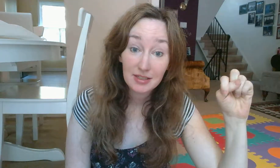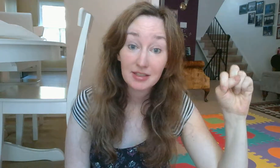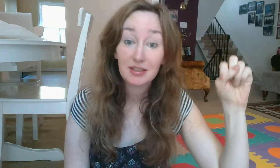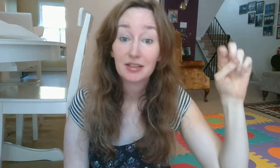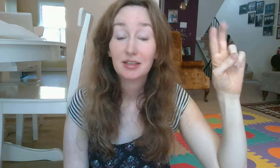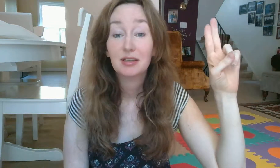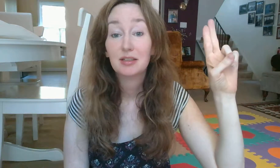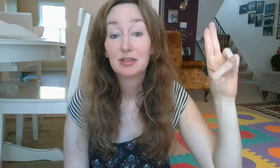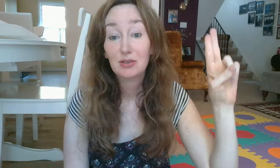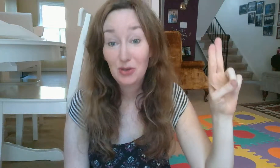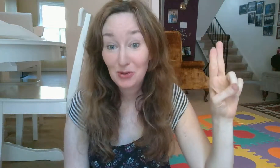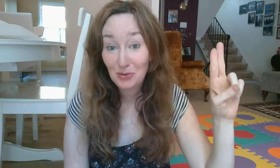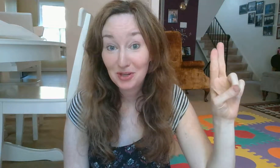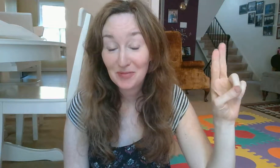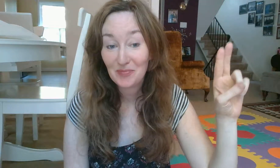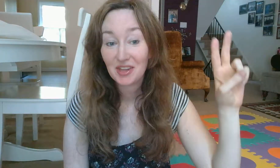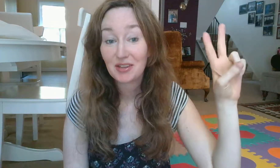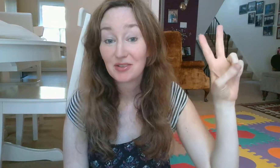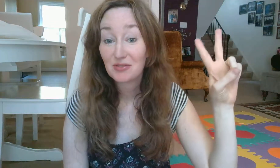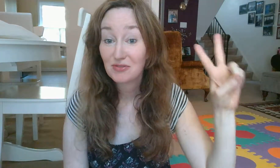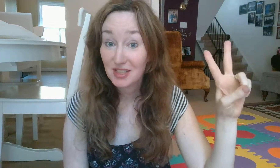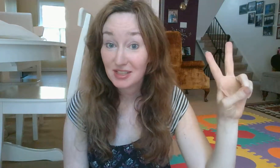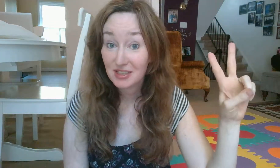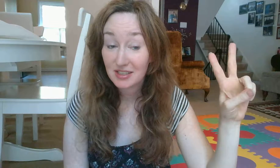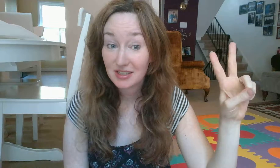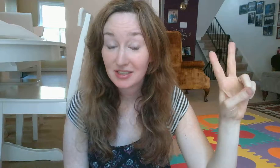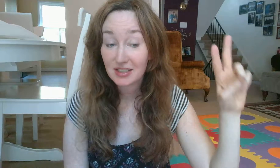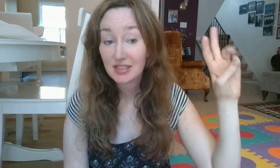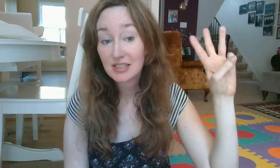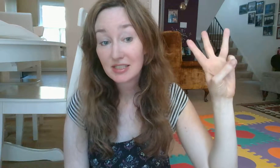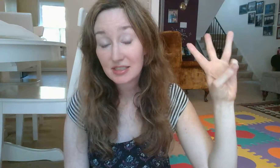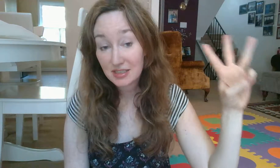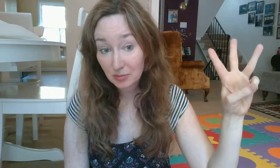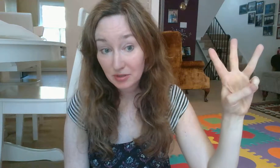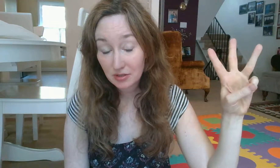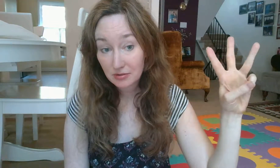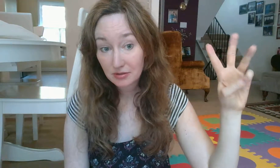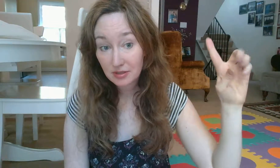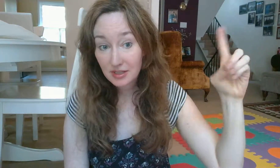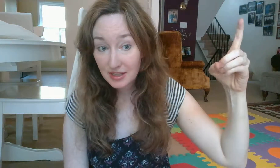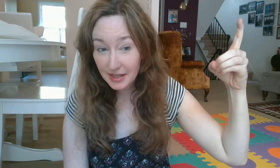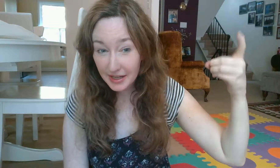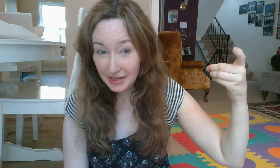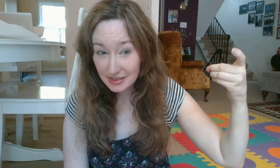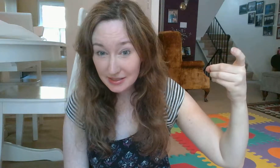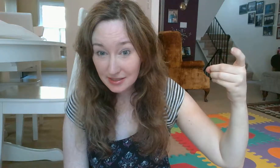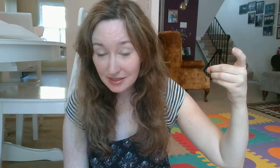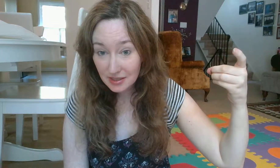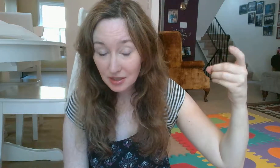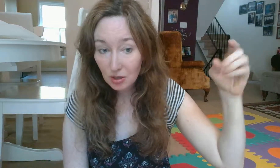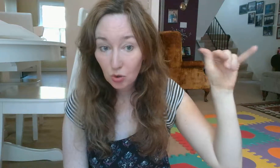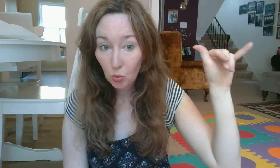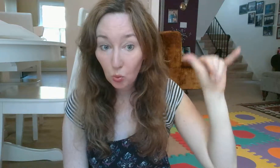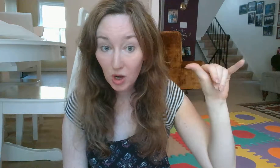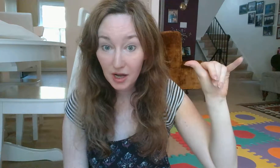T, U, V, W, X,